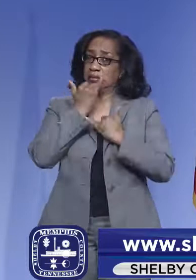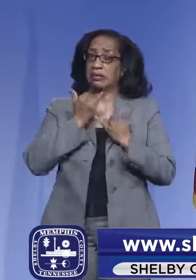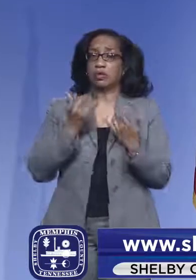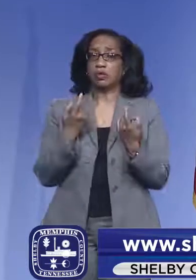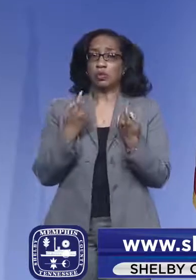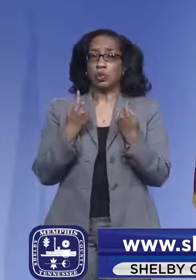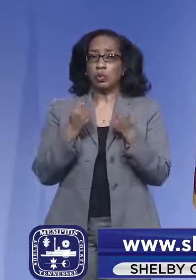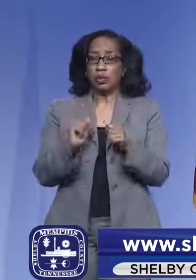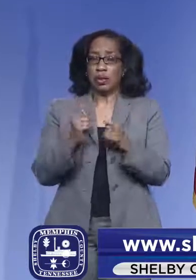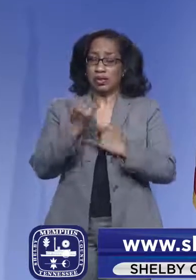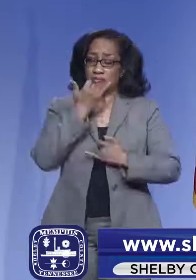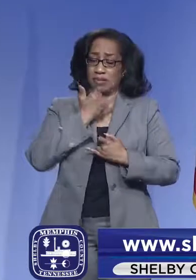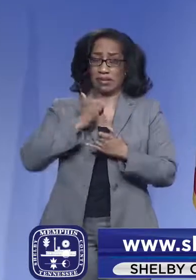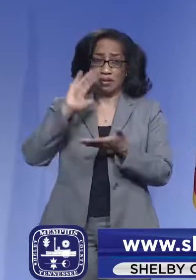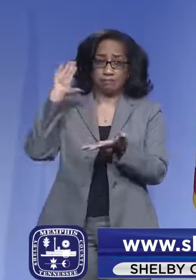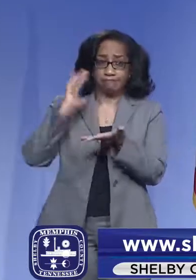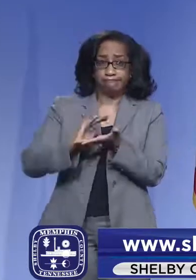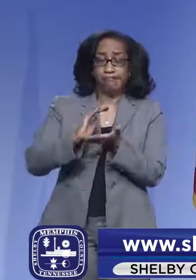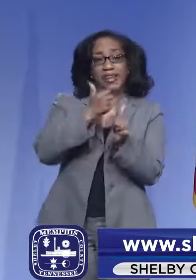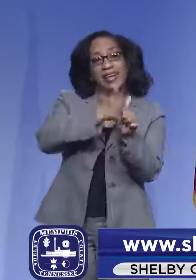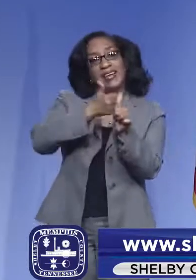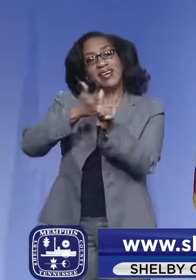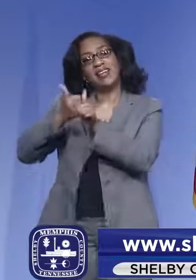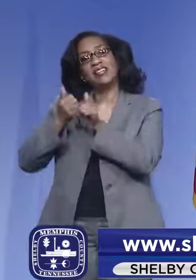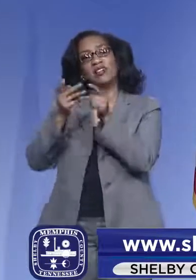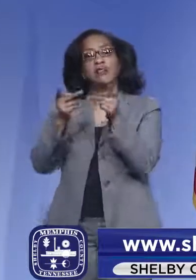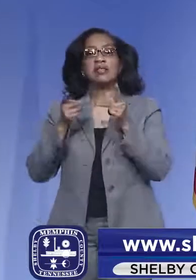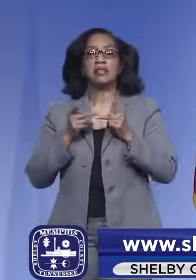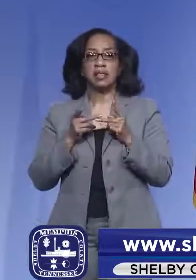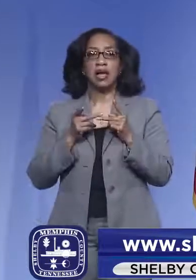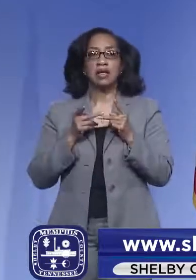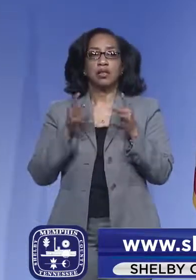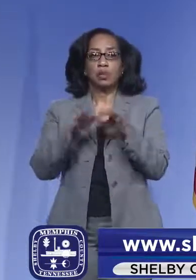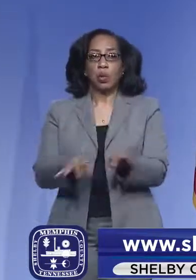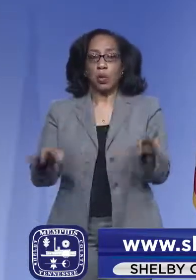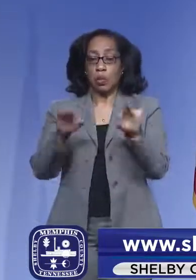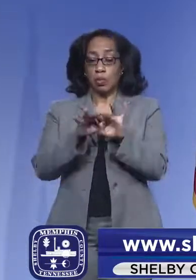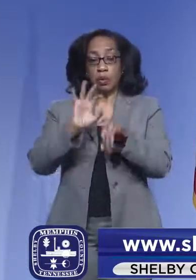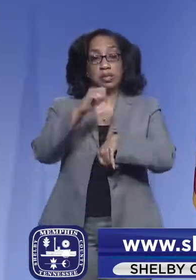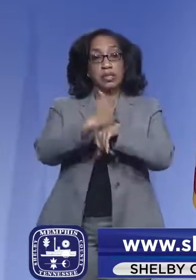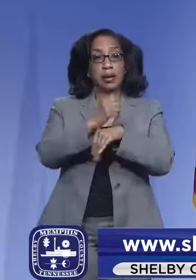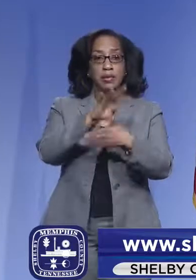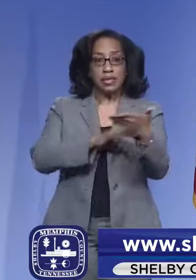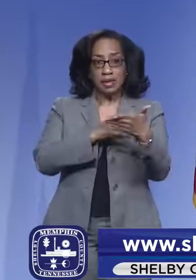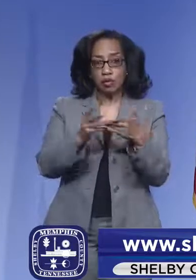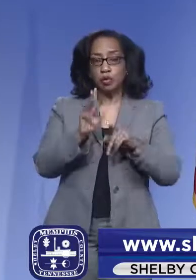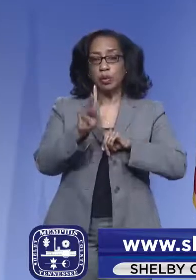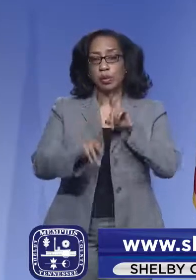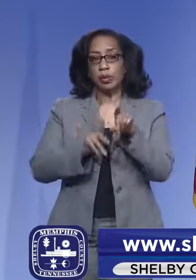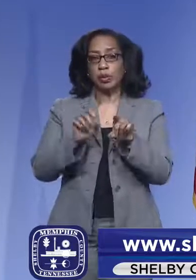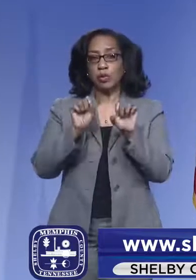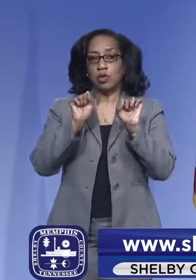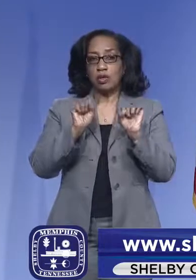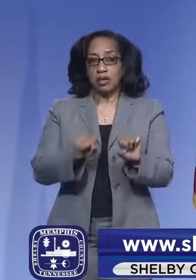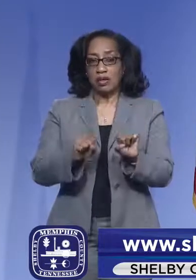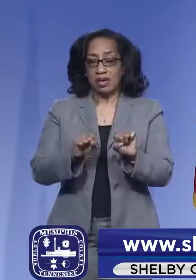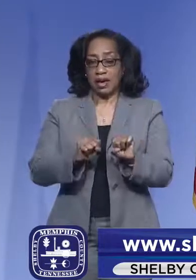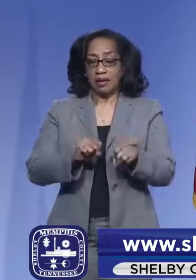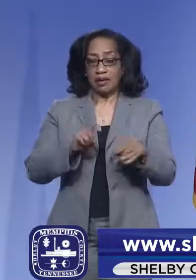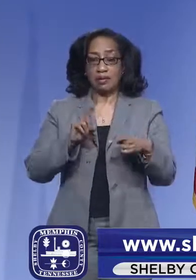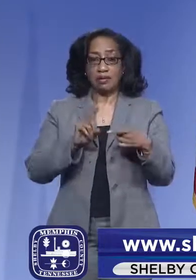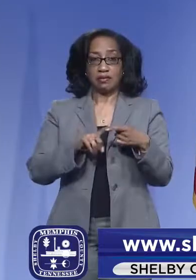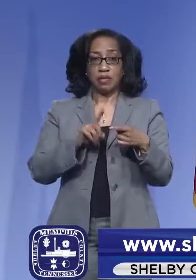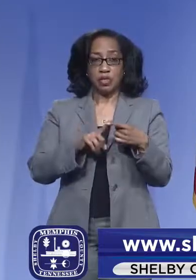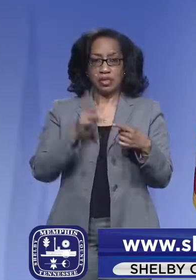keep them discrete at each individual site. So that's why we're trying to put a schedule into place so people can, A, for chain of custody